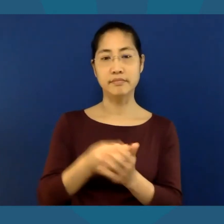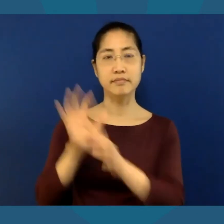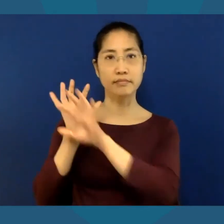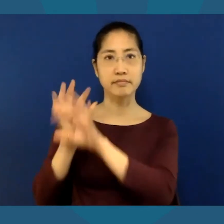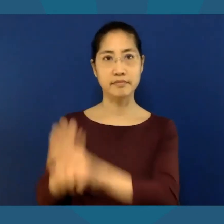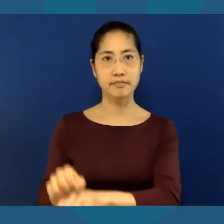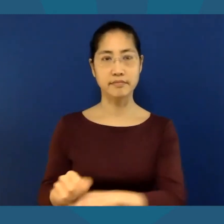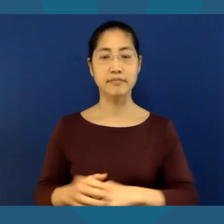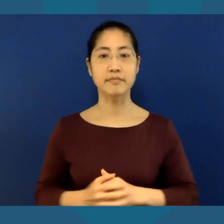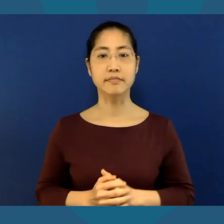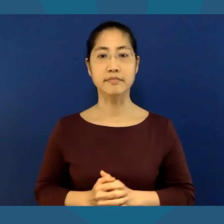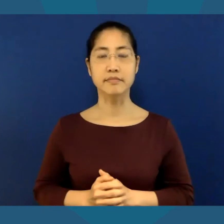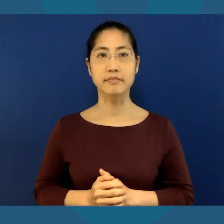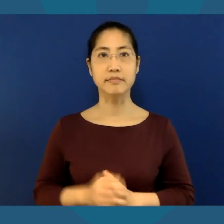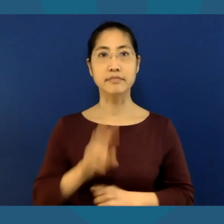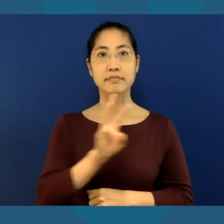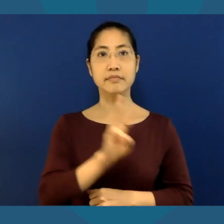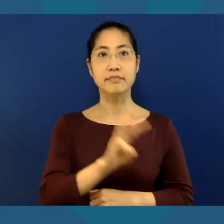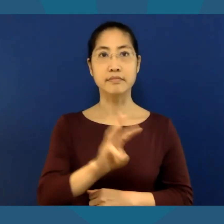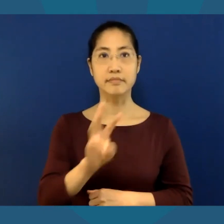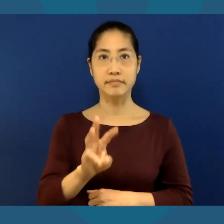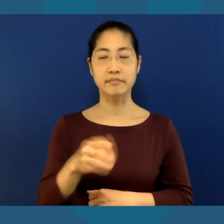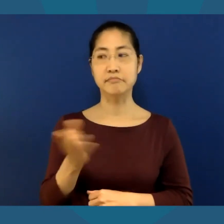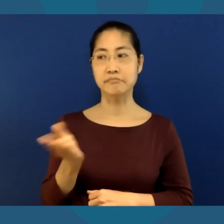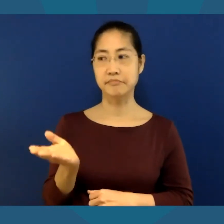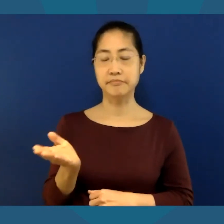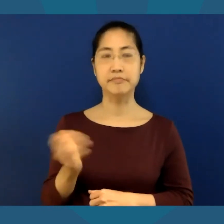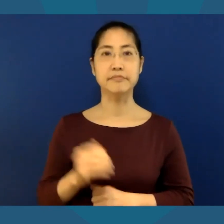Campaign funding, traditional. Website,